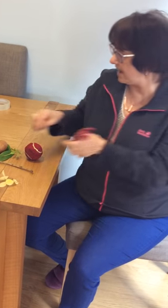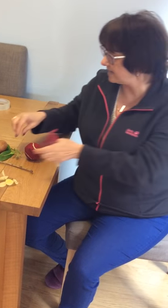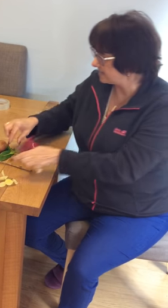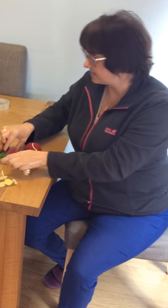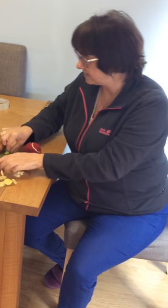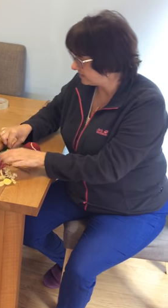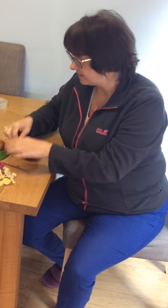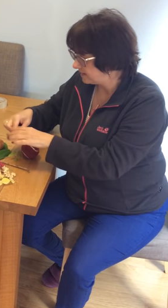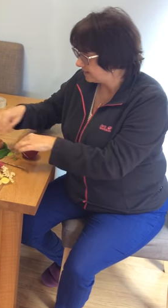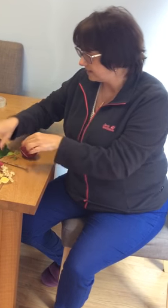red.